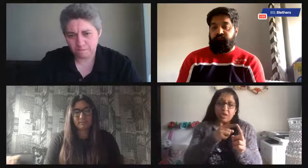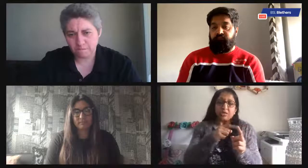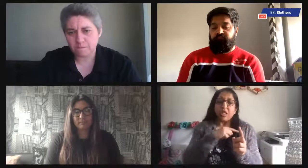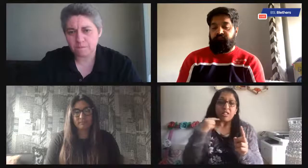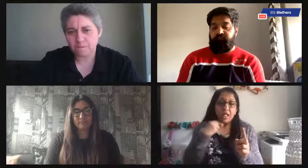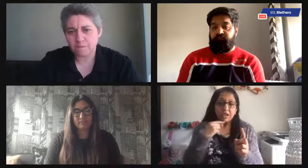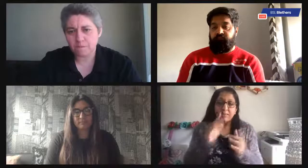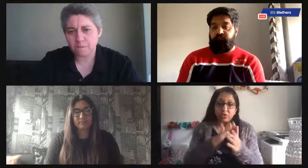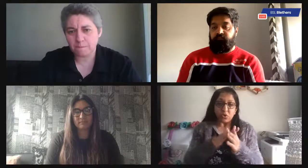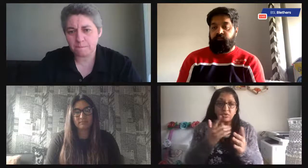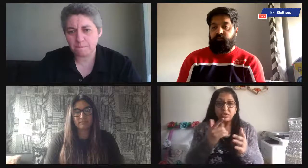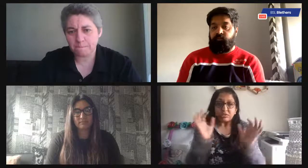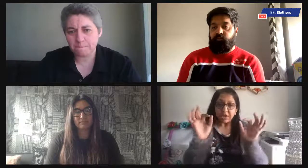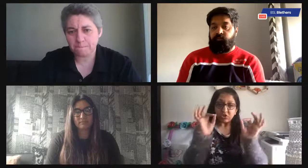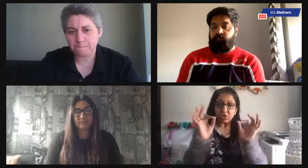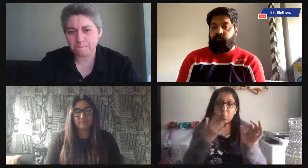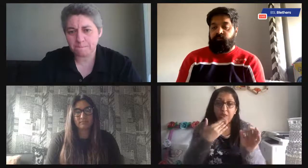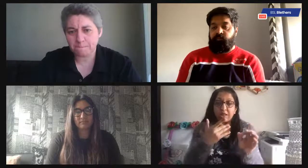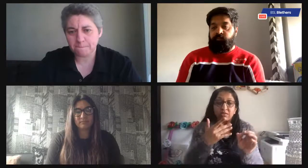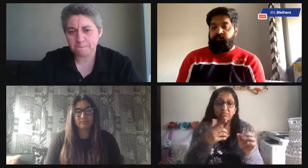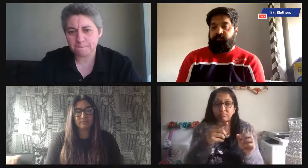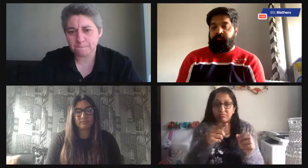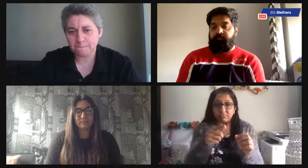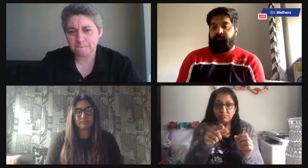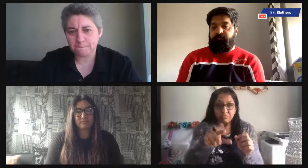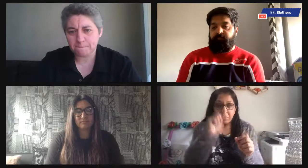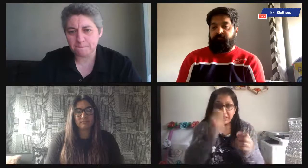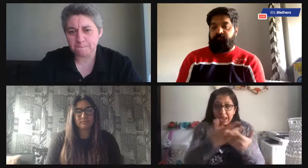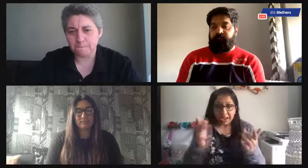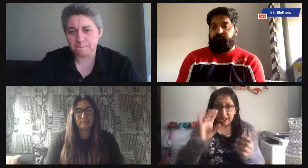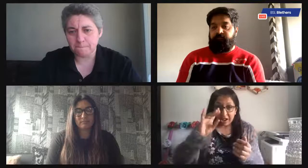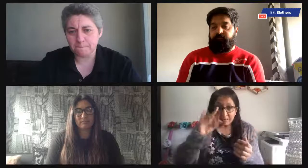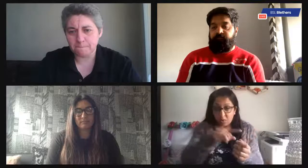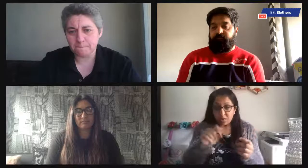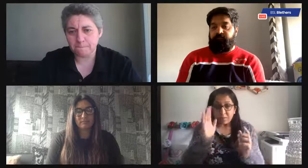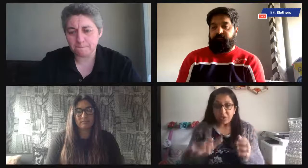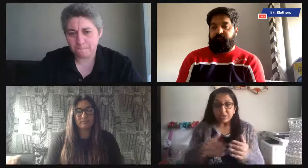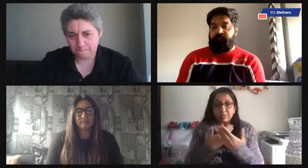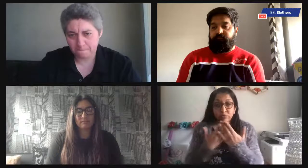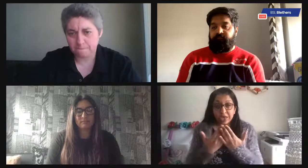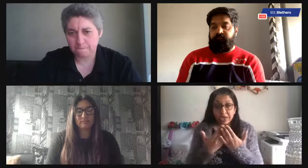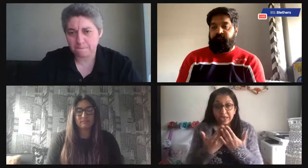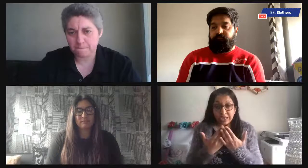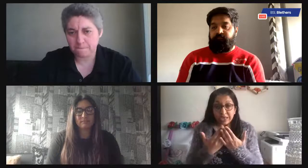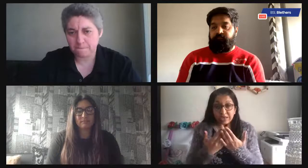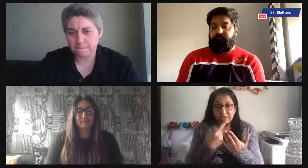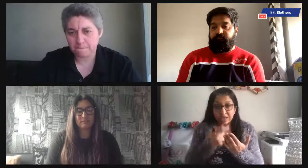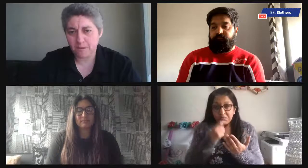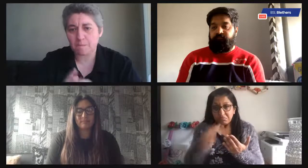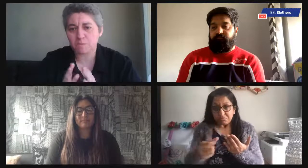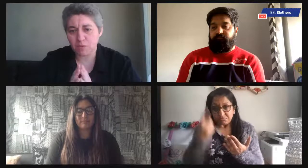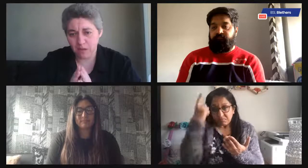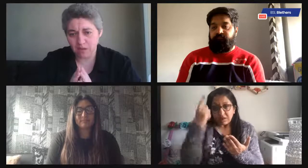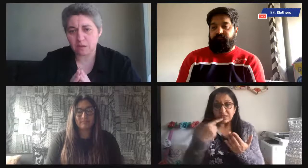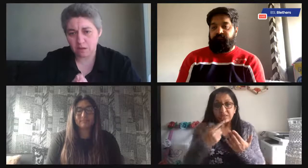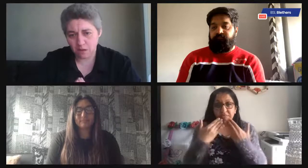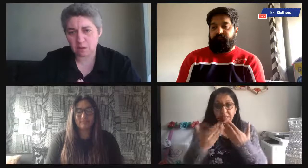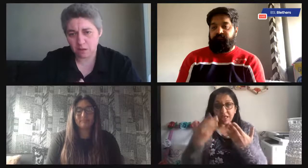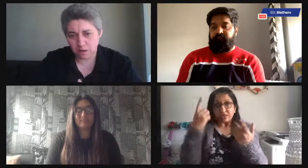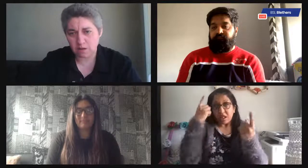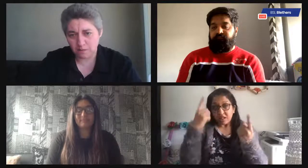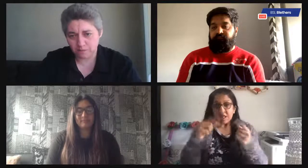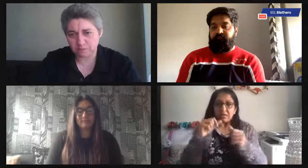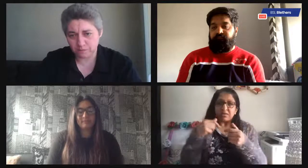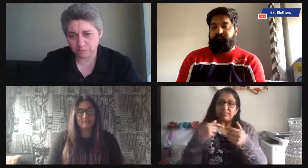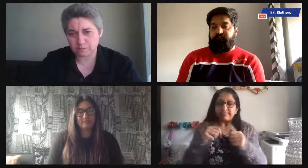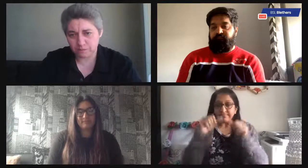chicken, and it's the process and how the animal is actually killed. And a